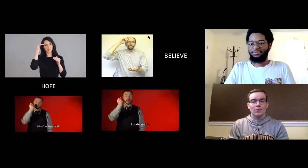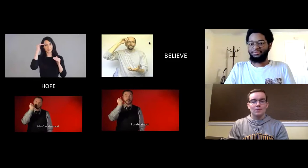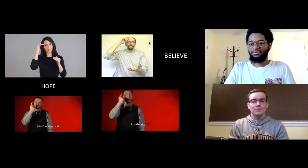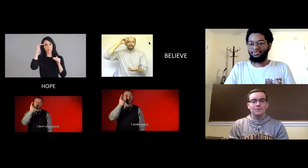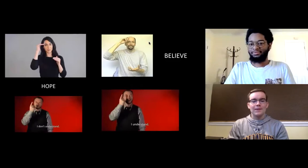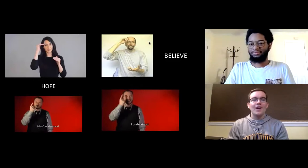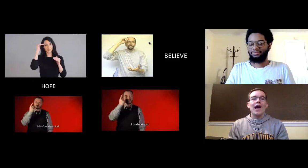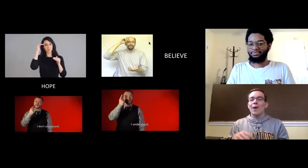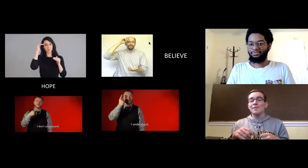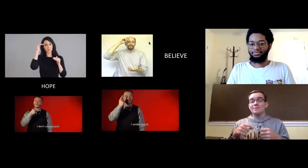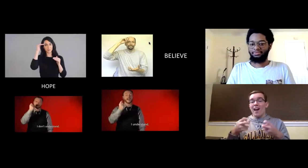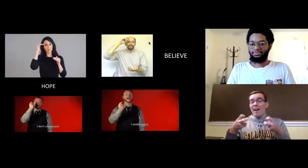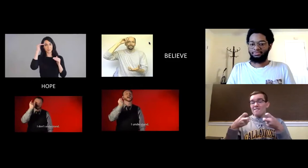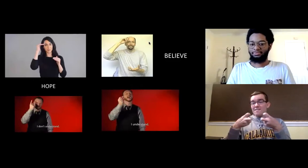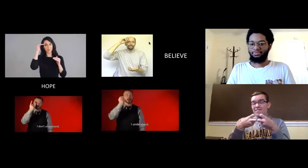is coming soon.